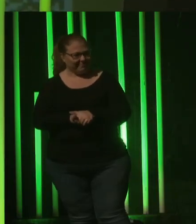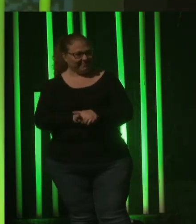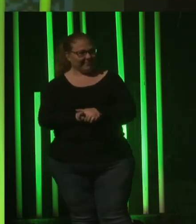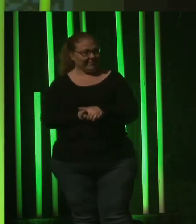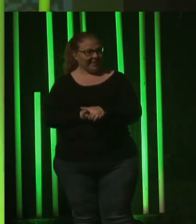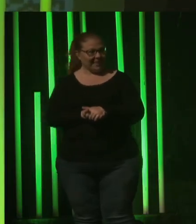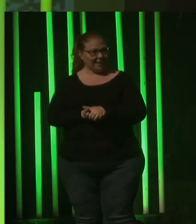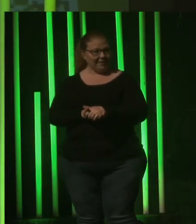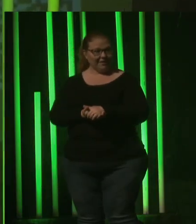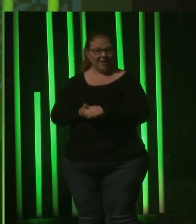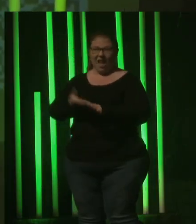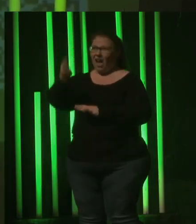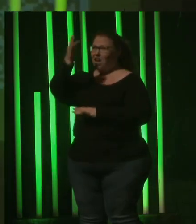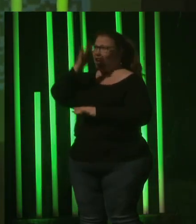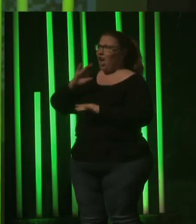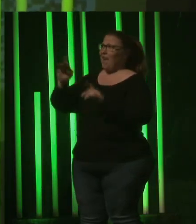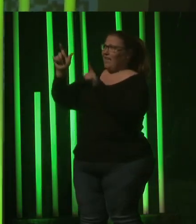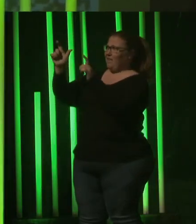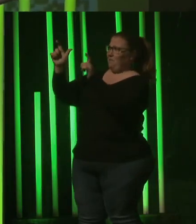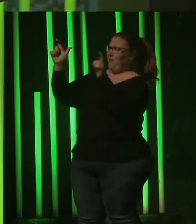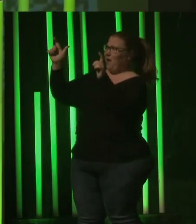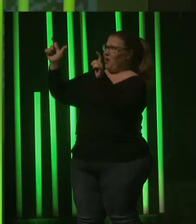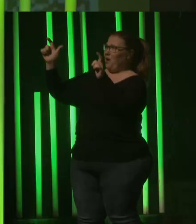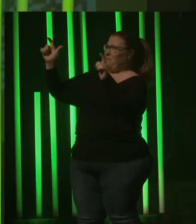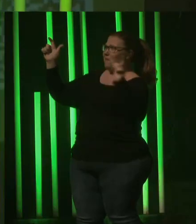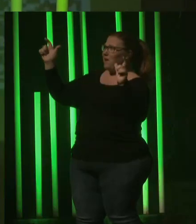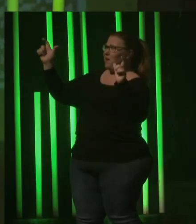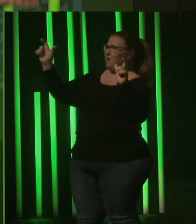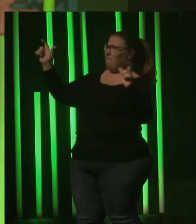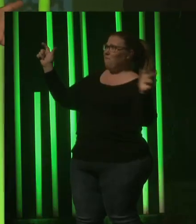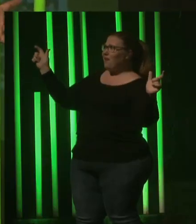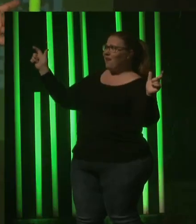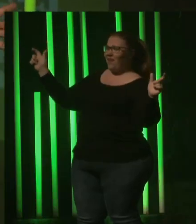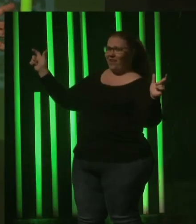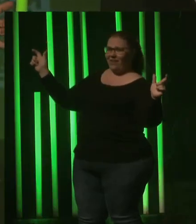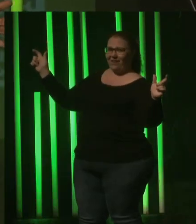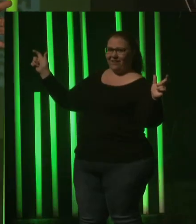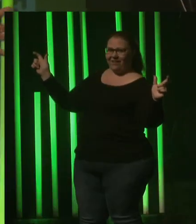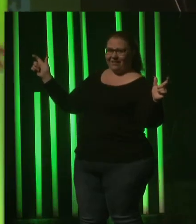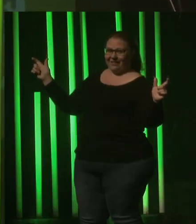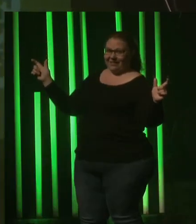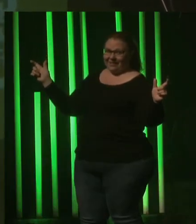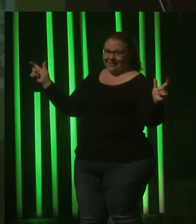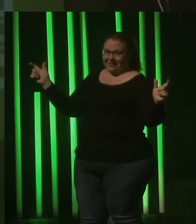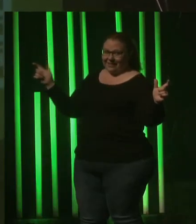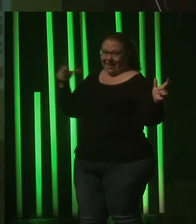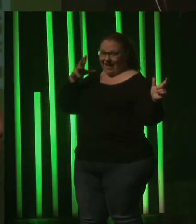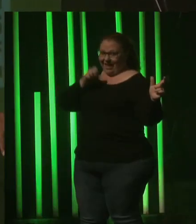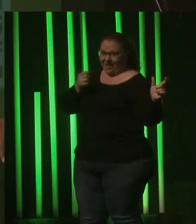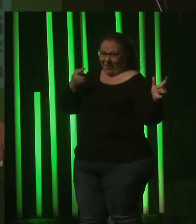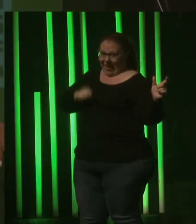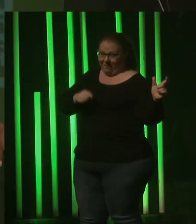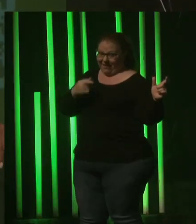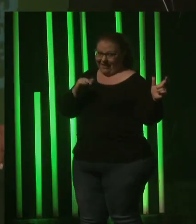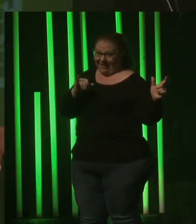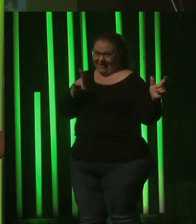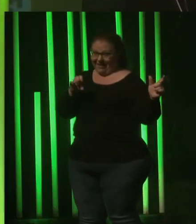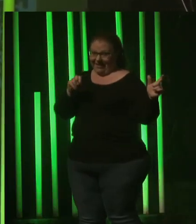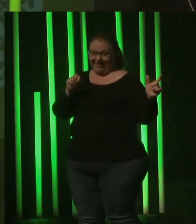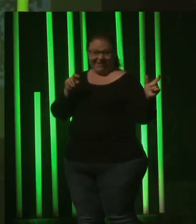See, God gets bigger and bigger and bigger. But guess what happens to Gideon?